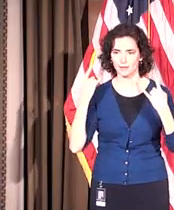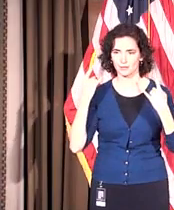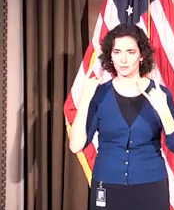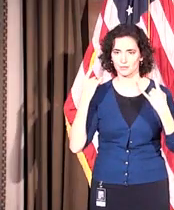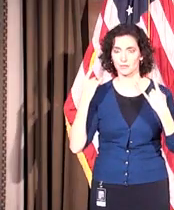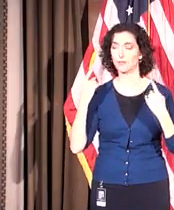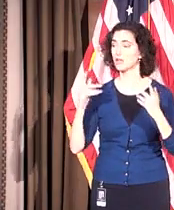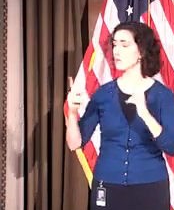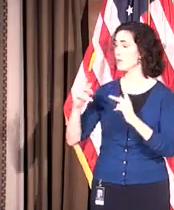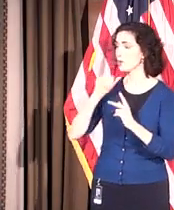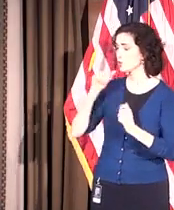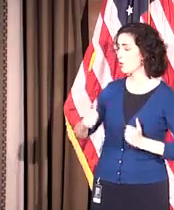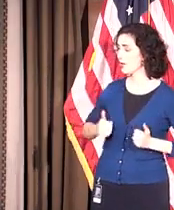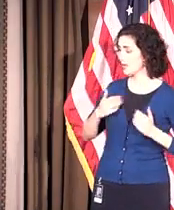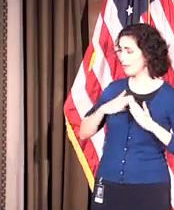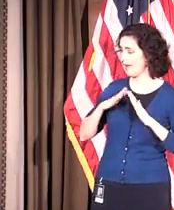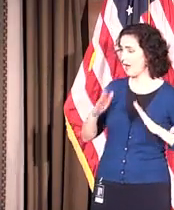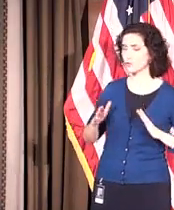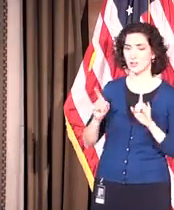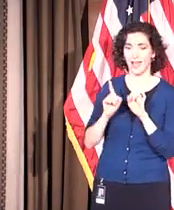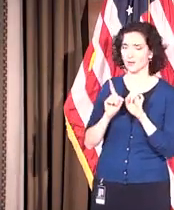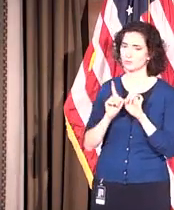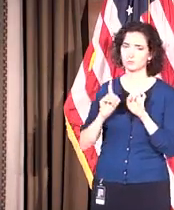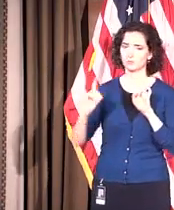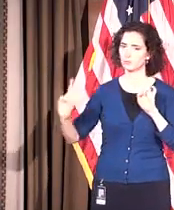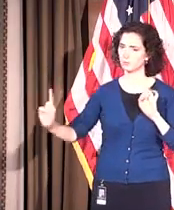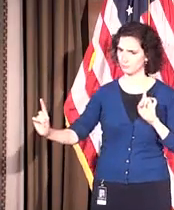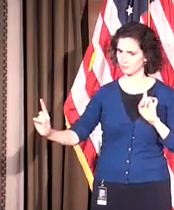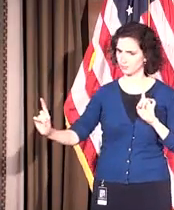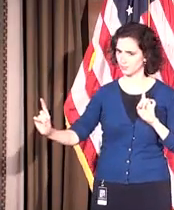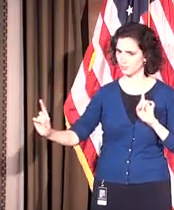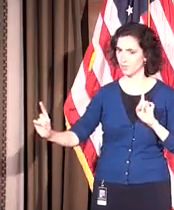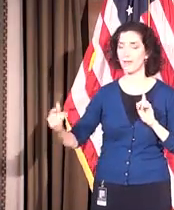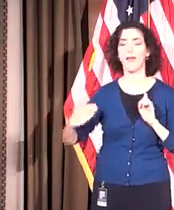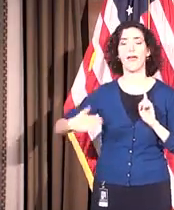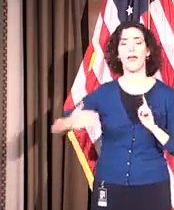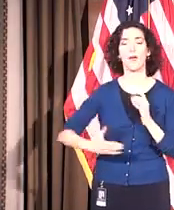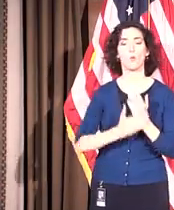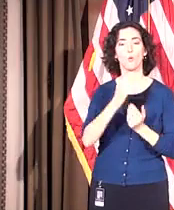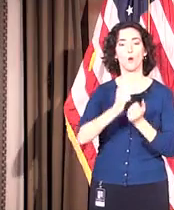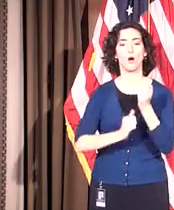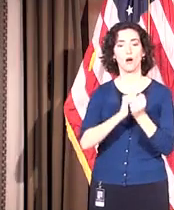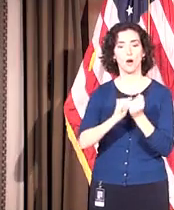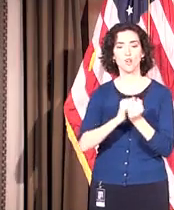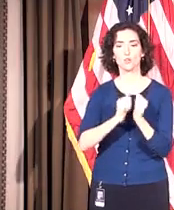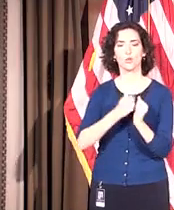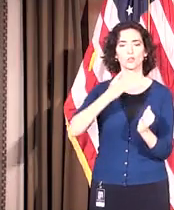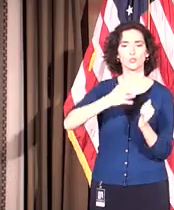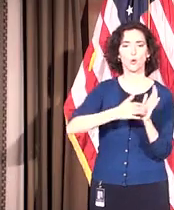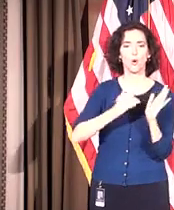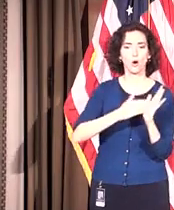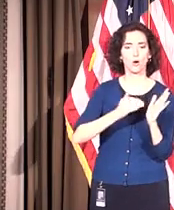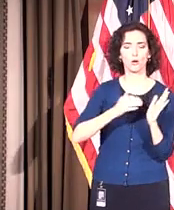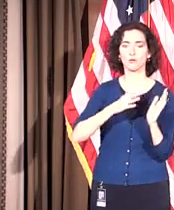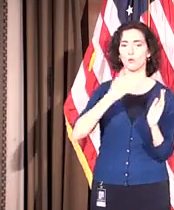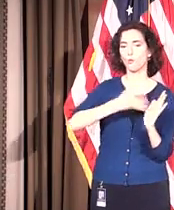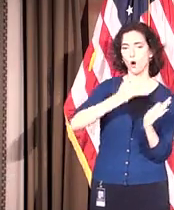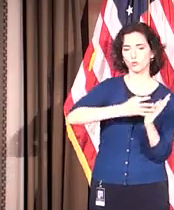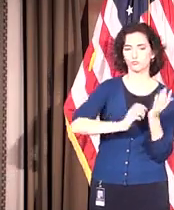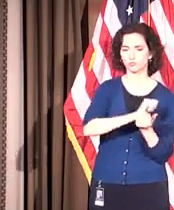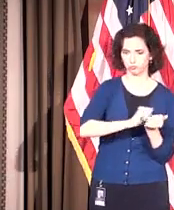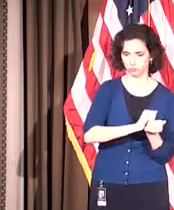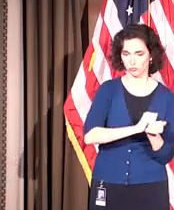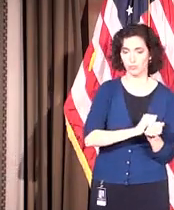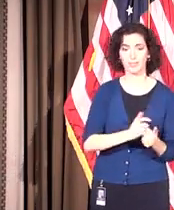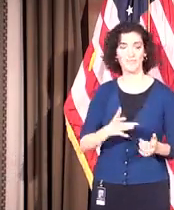when you're with people who are not part of your immediate household. Wash your hands frequently with soap and water. Stay home when you're sick. Get your flu